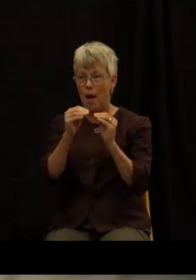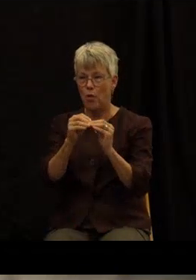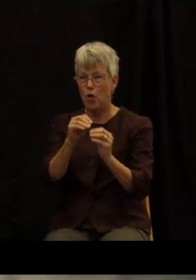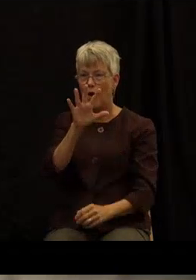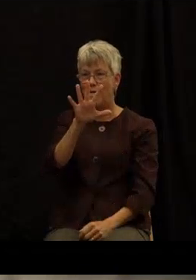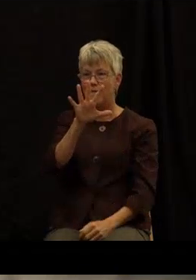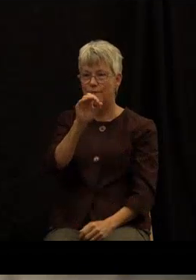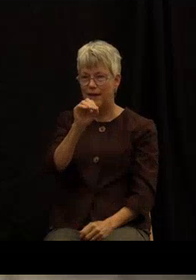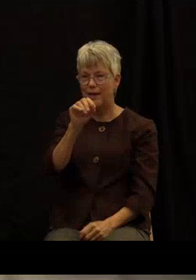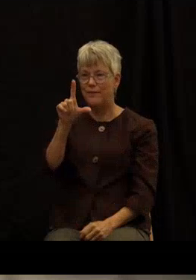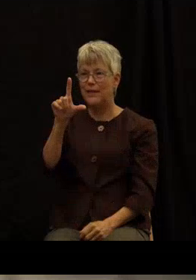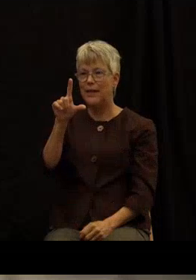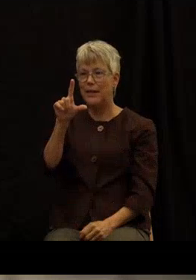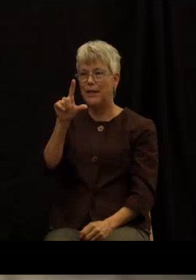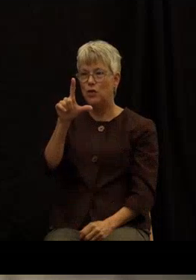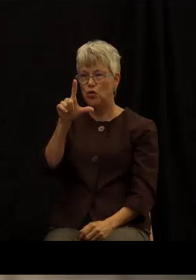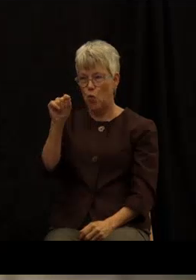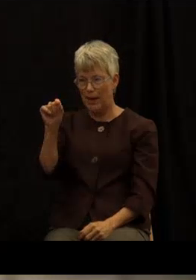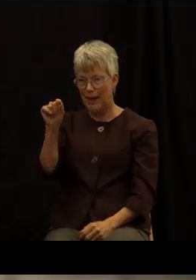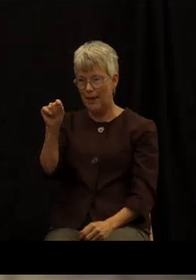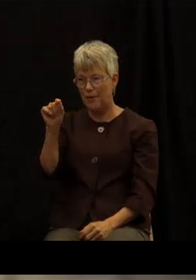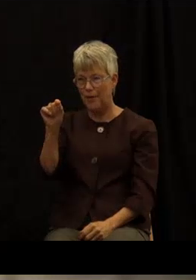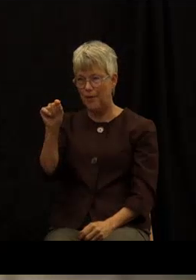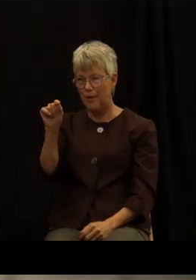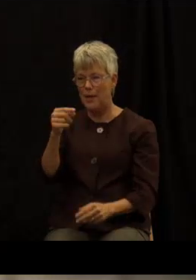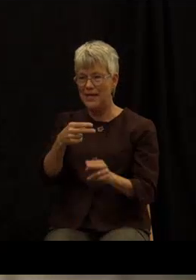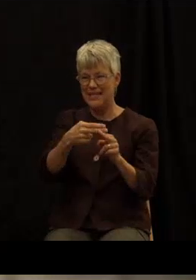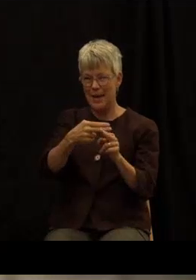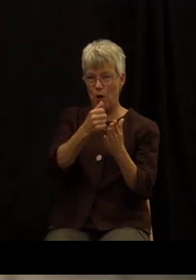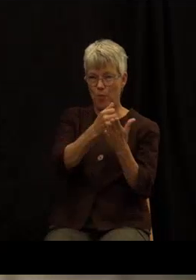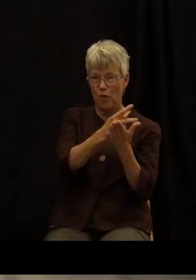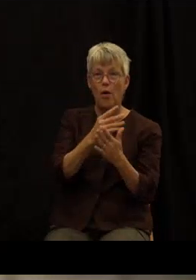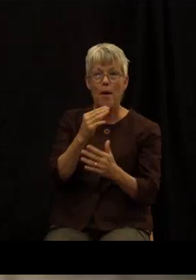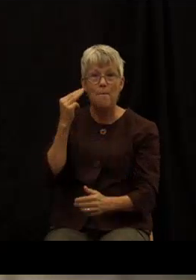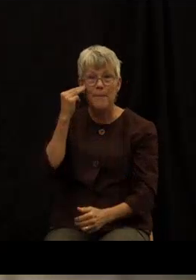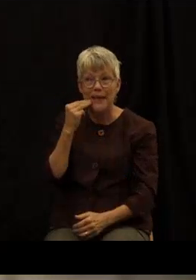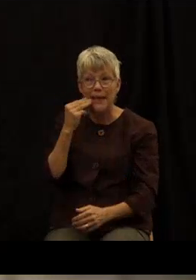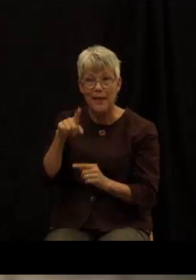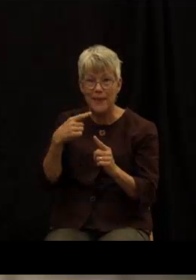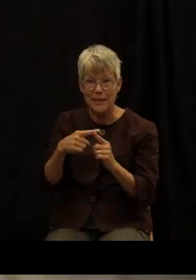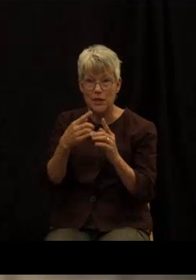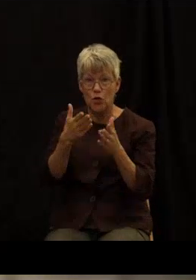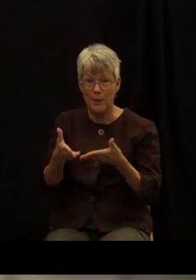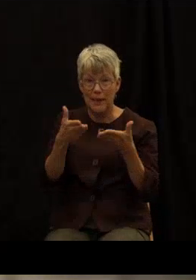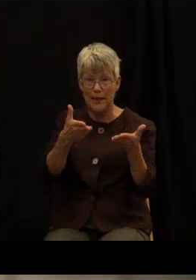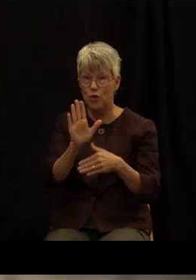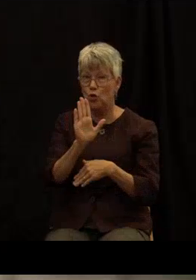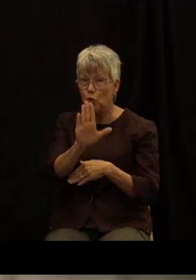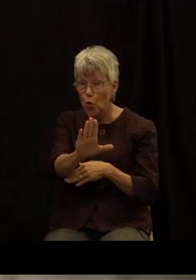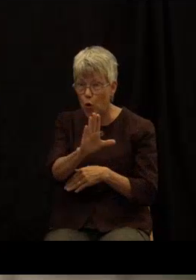50-20, doing temporary approval? And Mickey, this one will come to your committee.